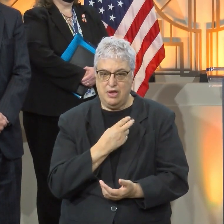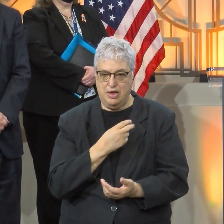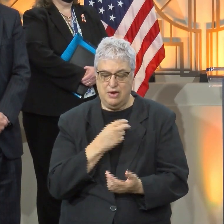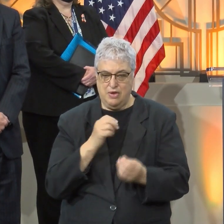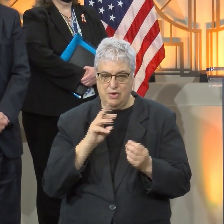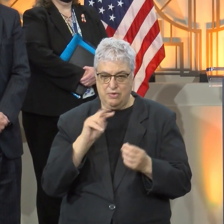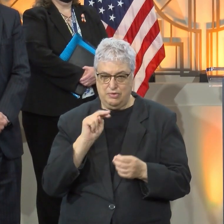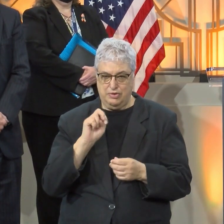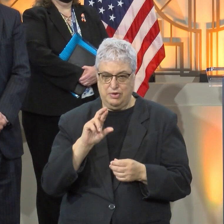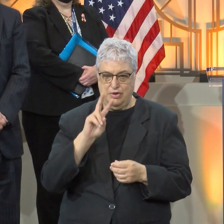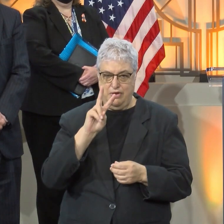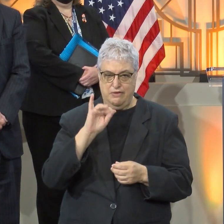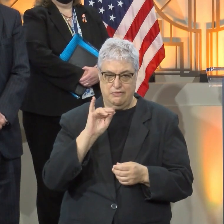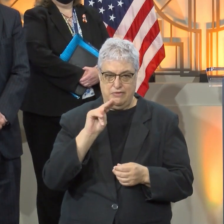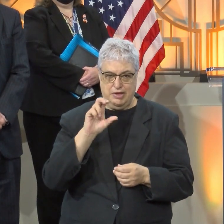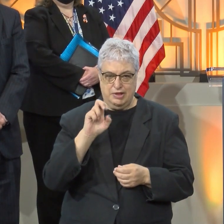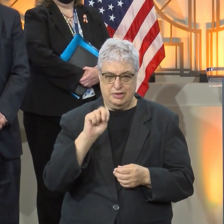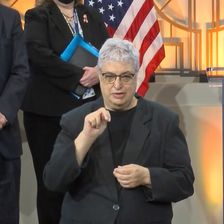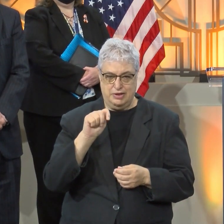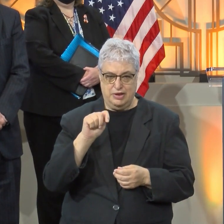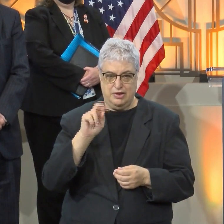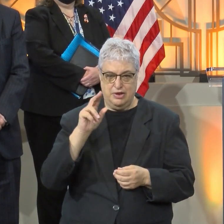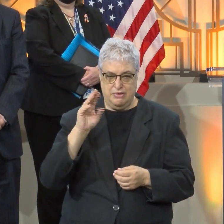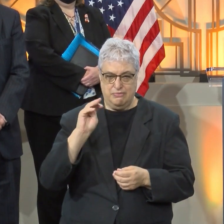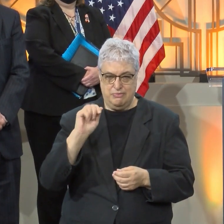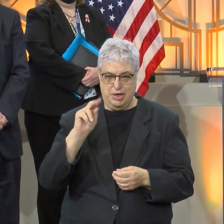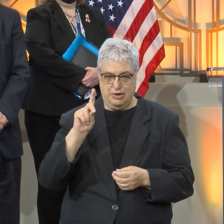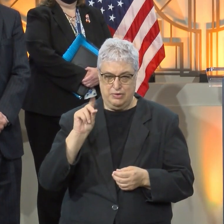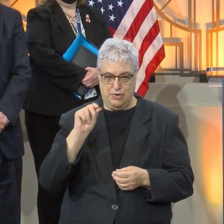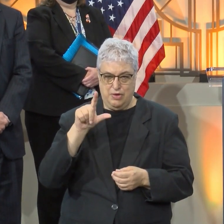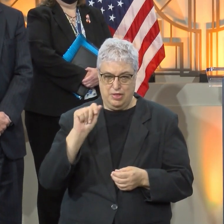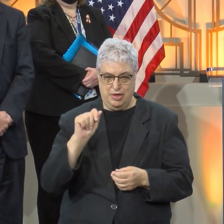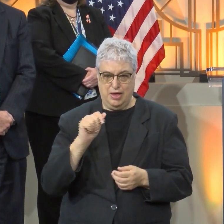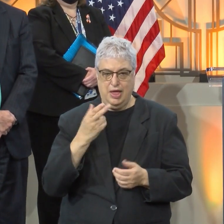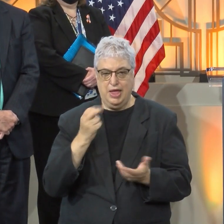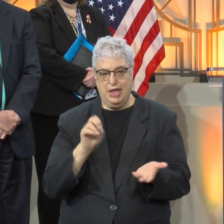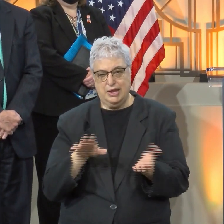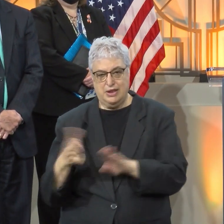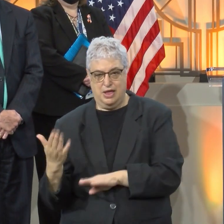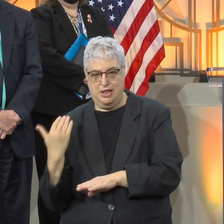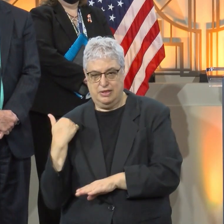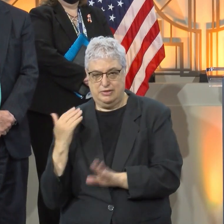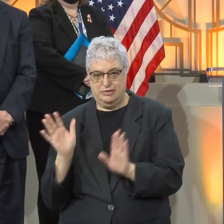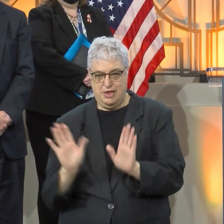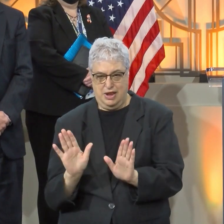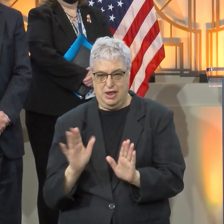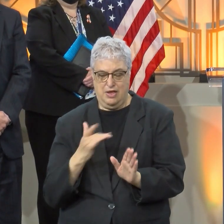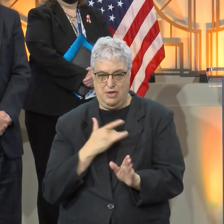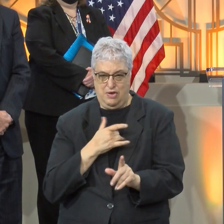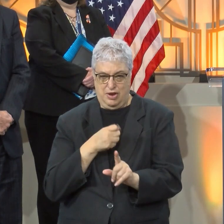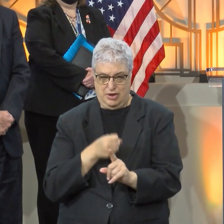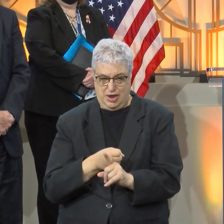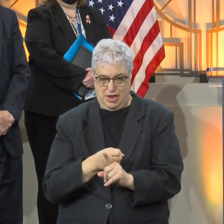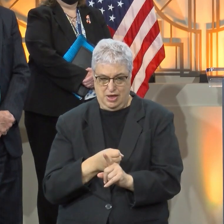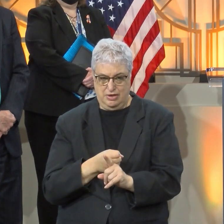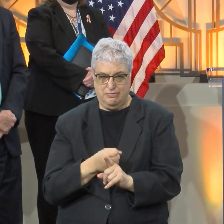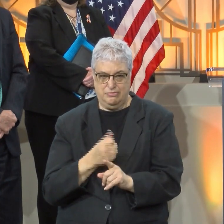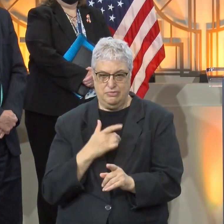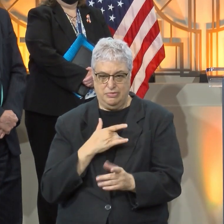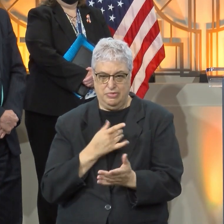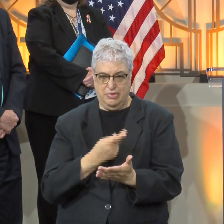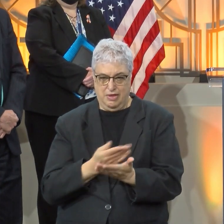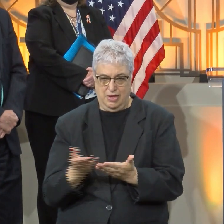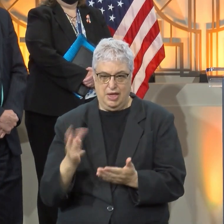Bubba Mandola, who died on Sunday, July the 19th, due to complications with heart failure. His family tells me that he